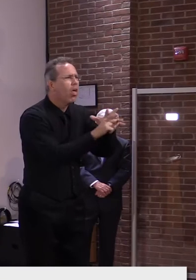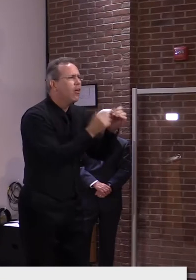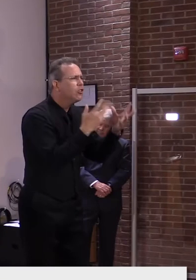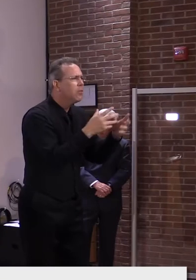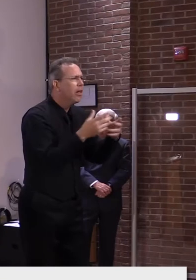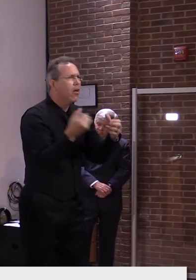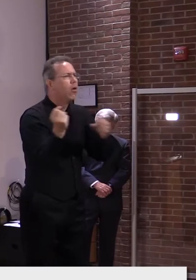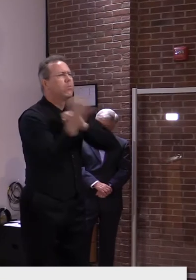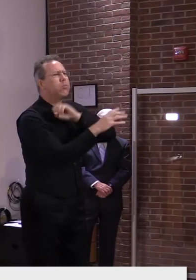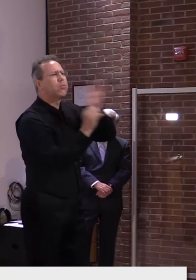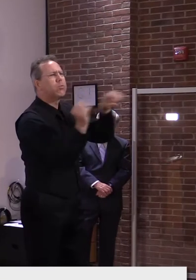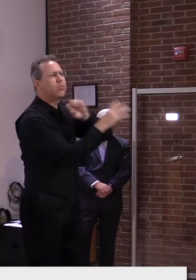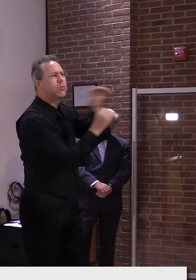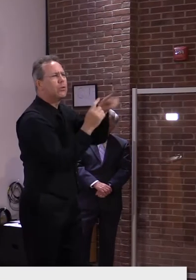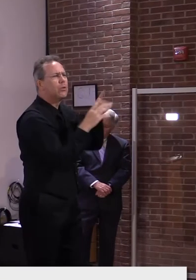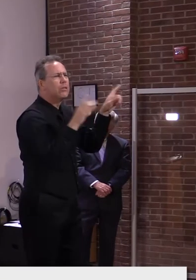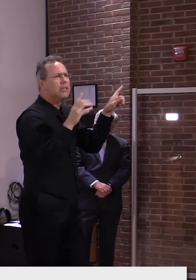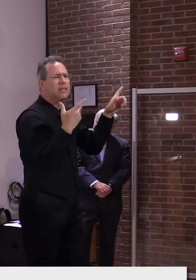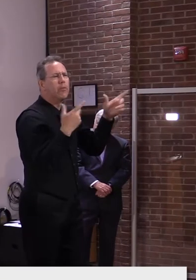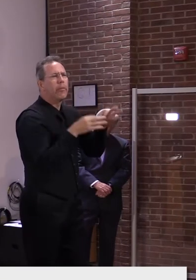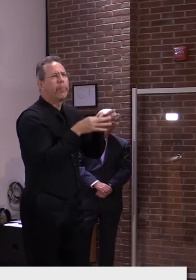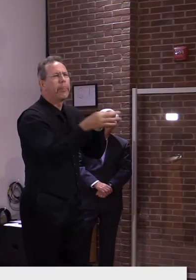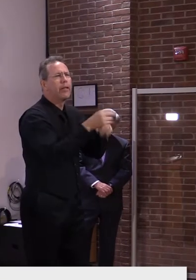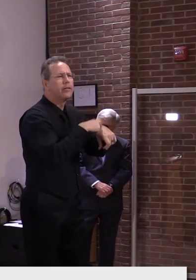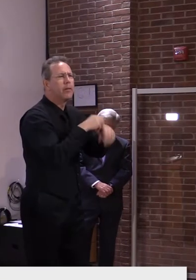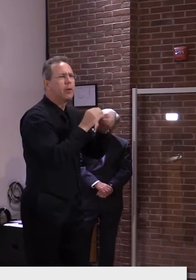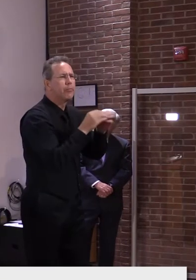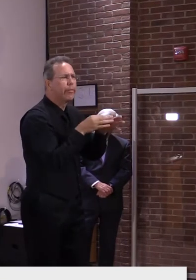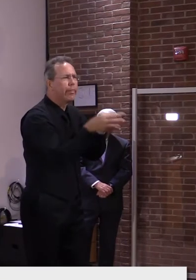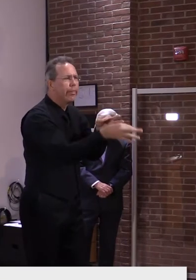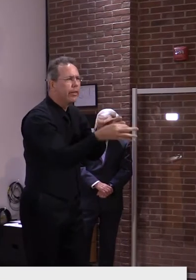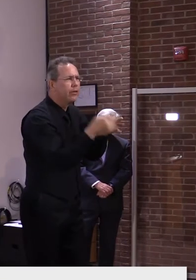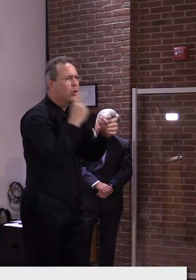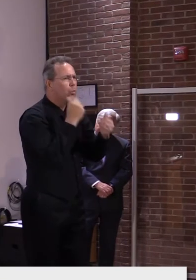these cases yet to make any determination.